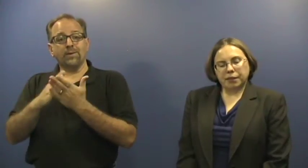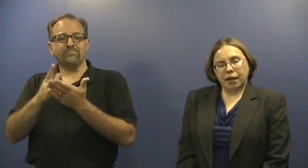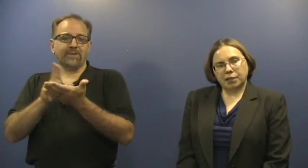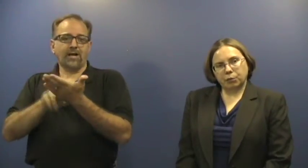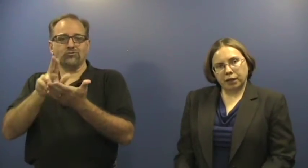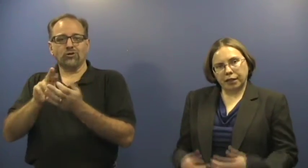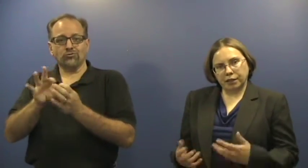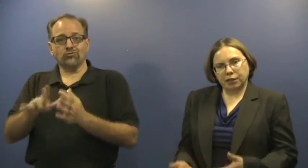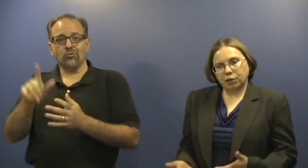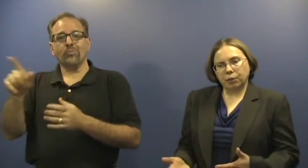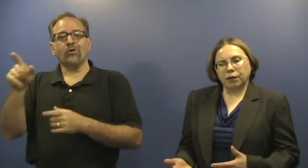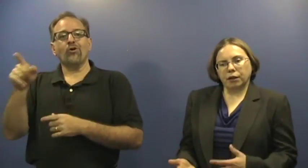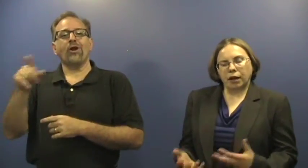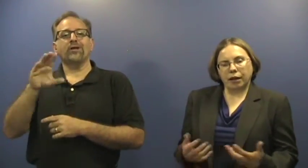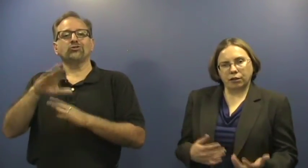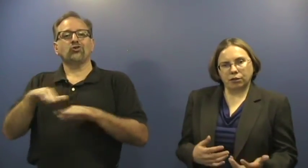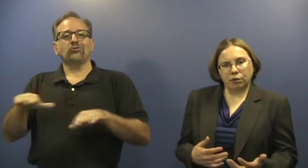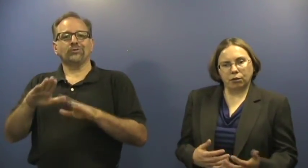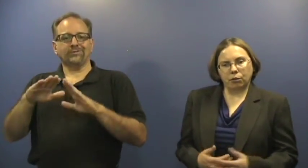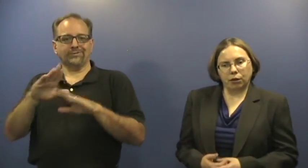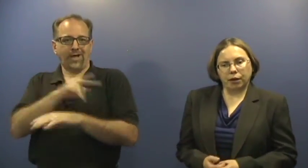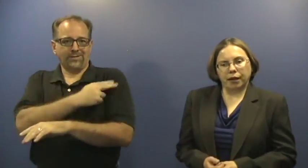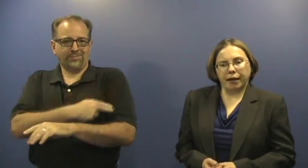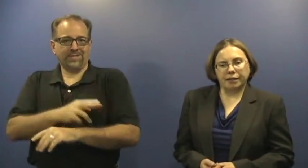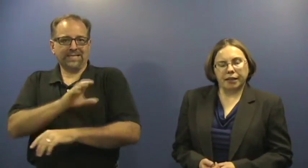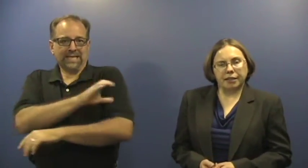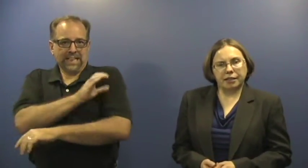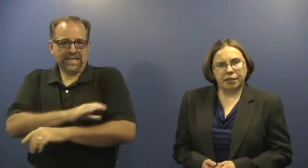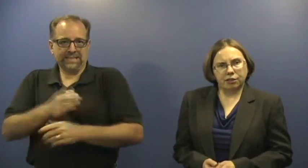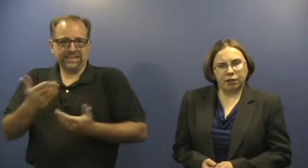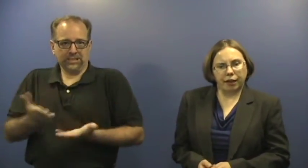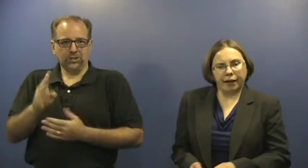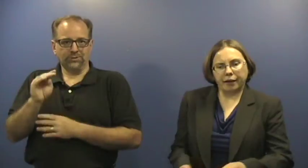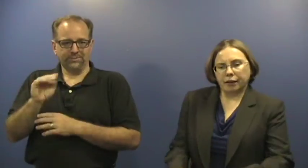Besides working as an interpreter, I also work as a teacher and